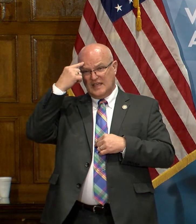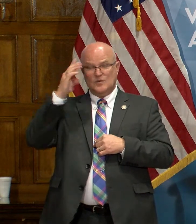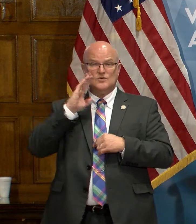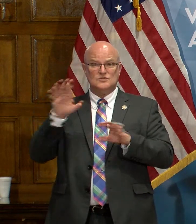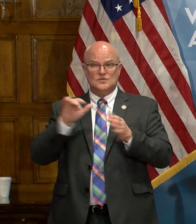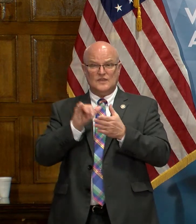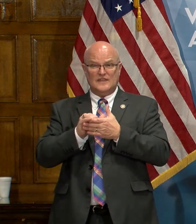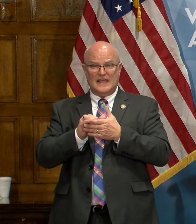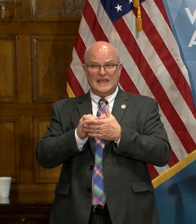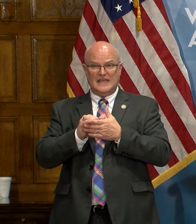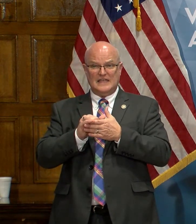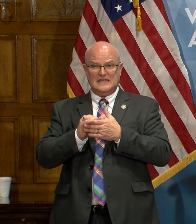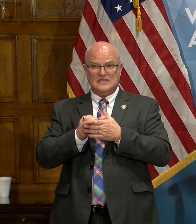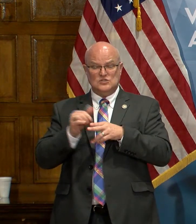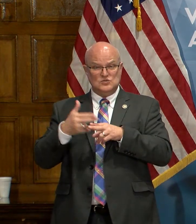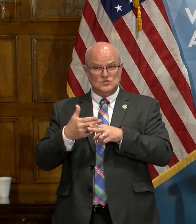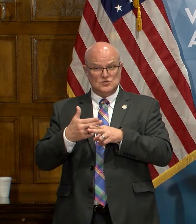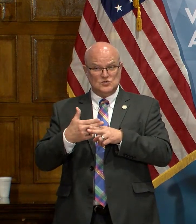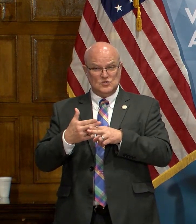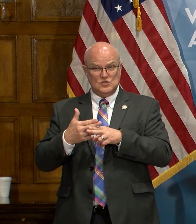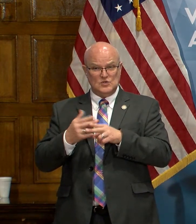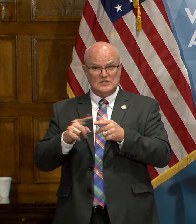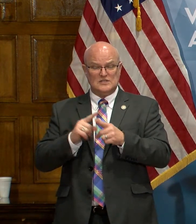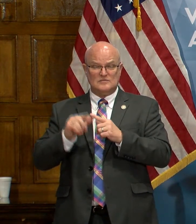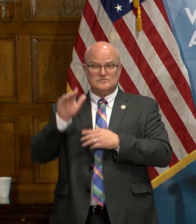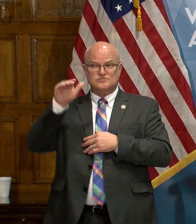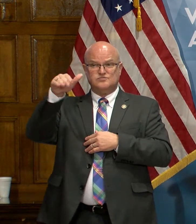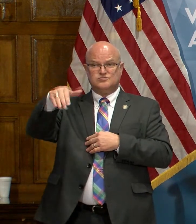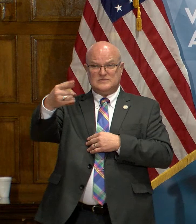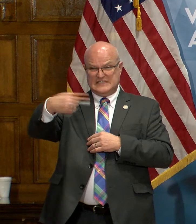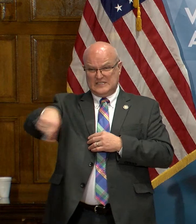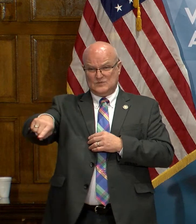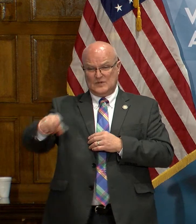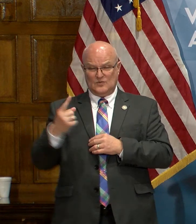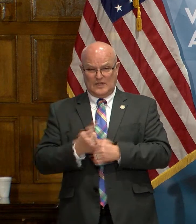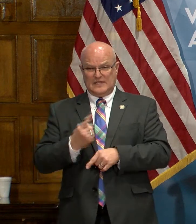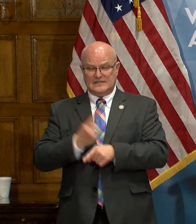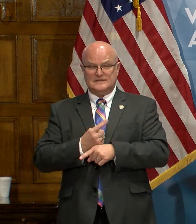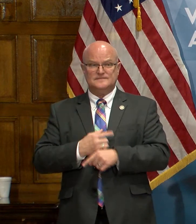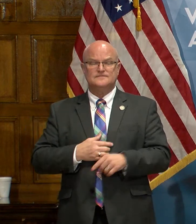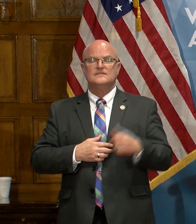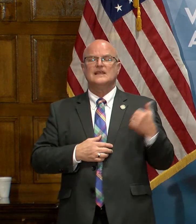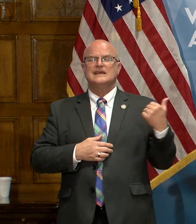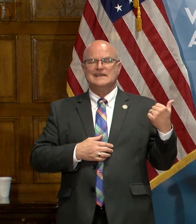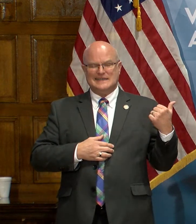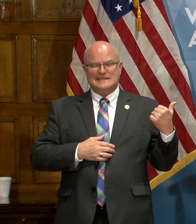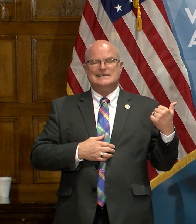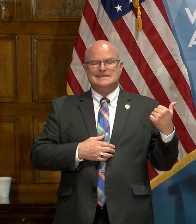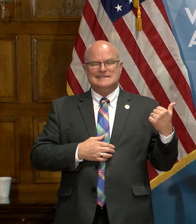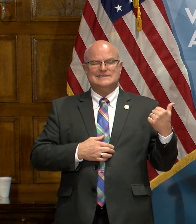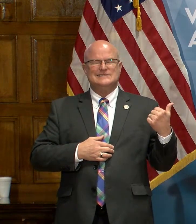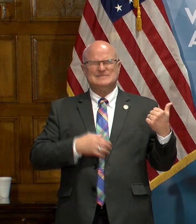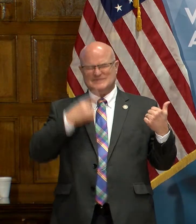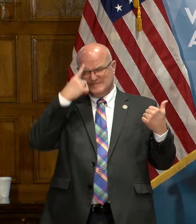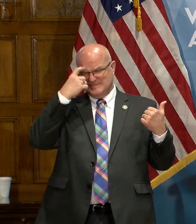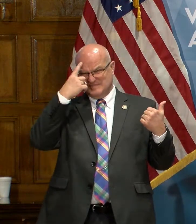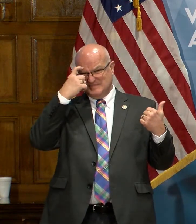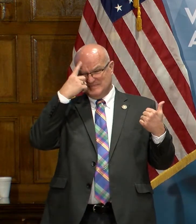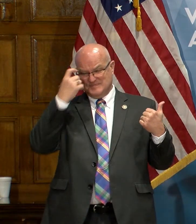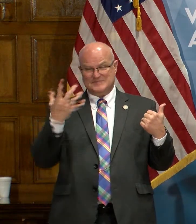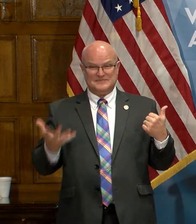going to do that relatively soon and start declining next week. Is that right? That's really the indication.